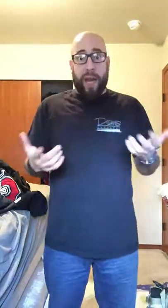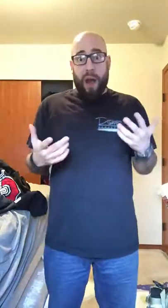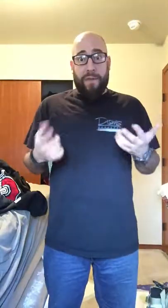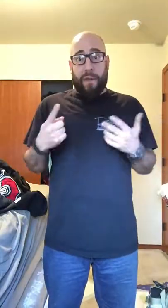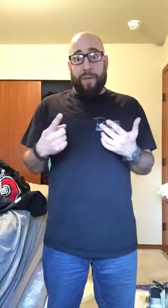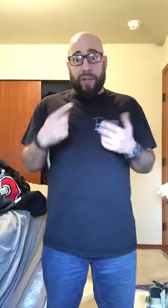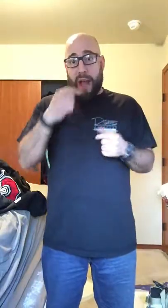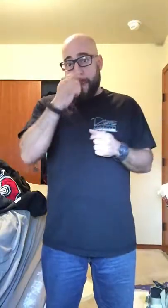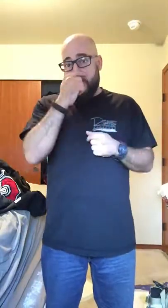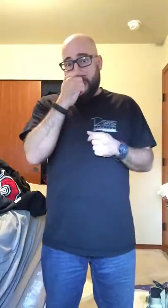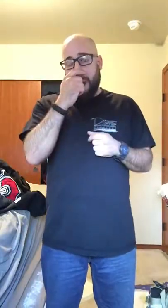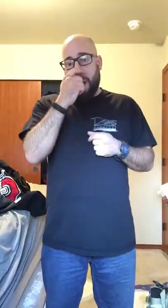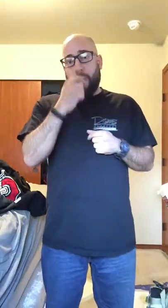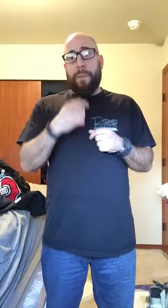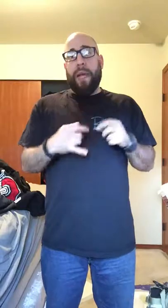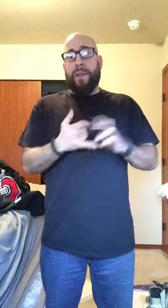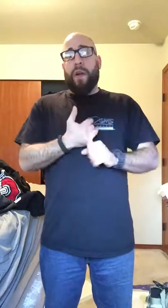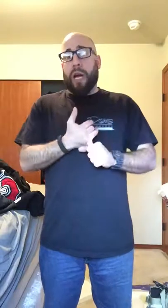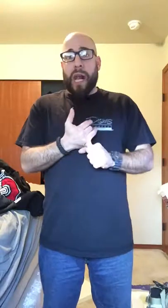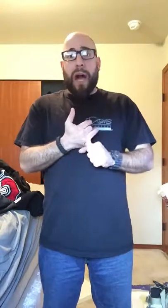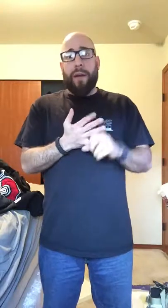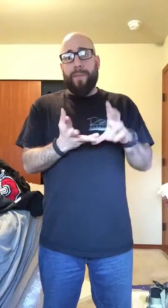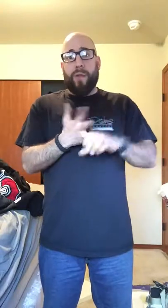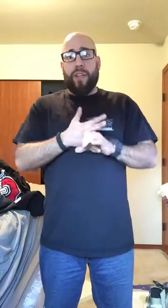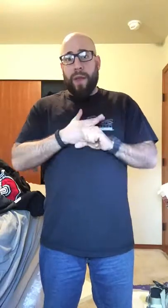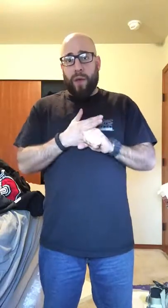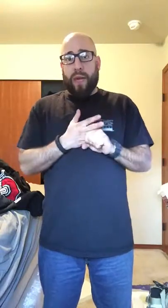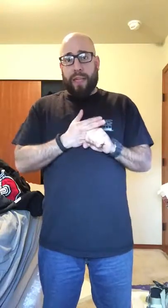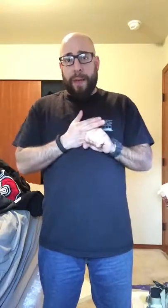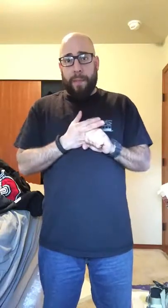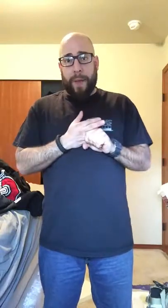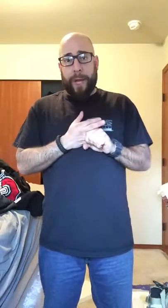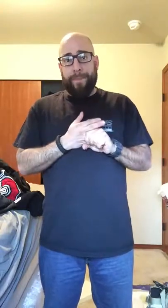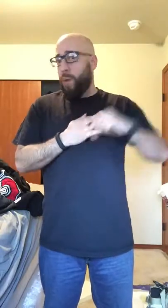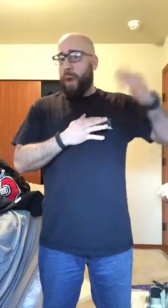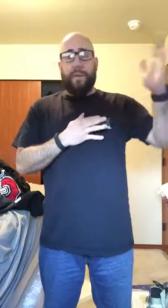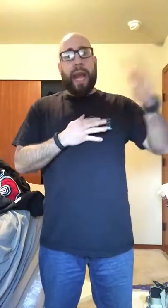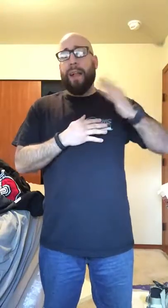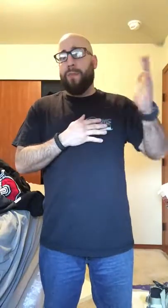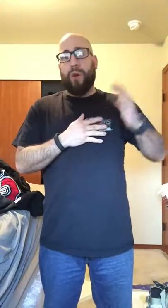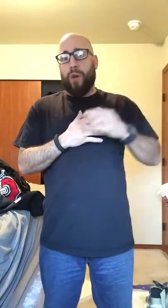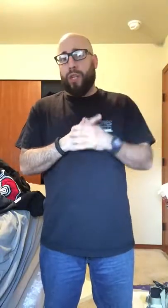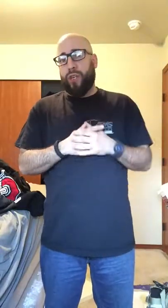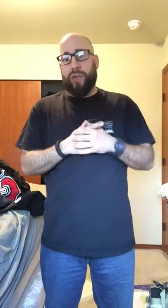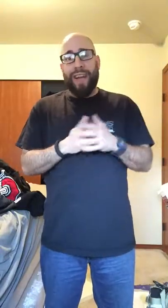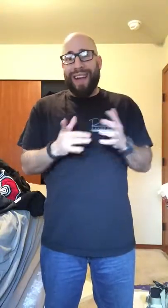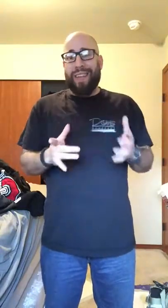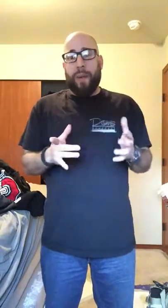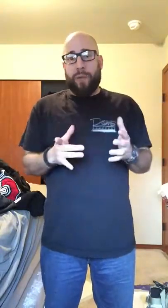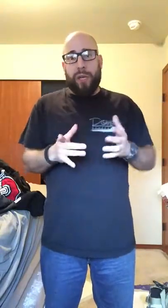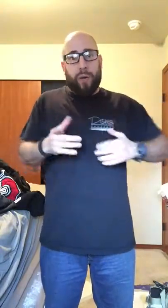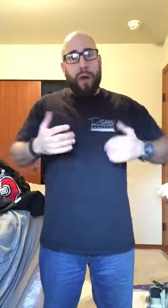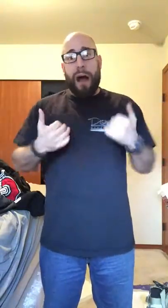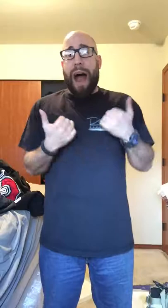gun for a first-time owner would be either a Glock or a Smith & Wesson M&P. Whatever caliber you want to choose, it's up to you. I